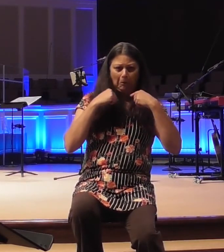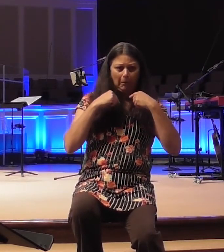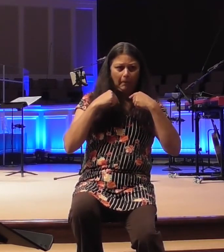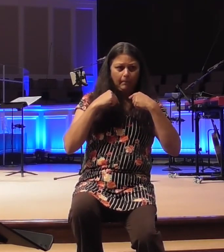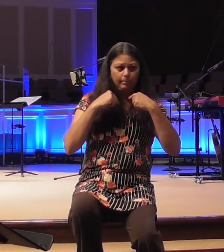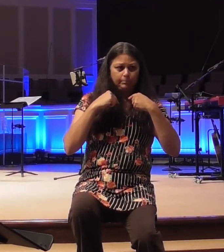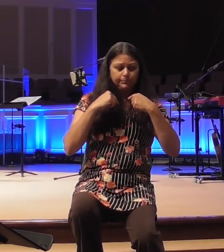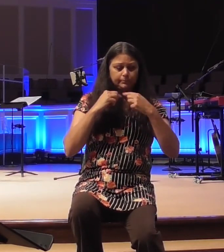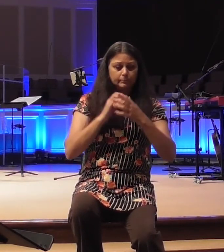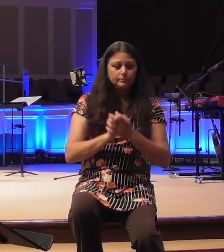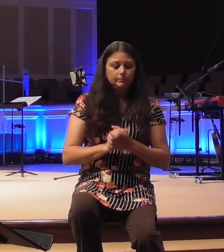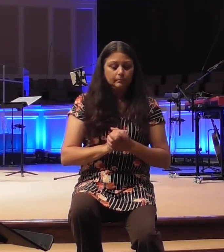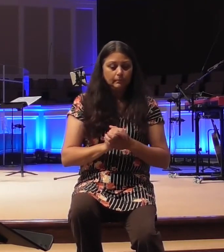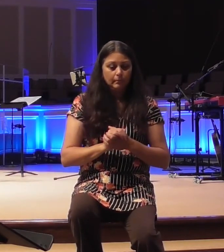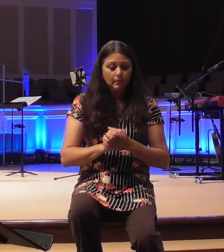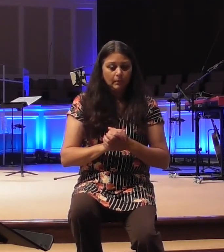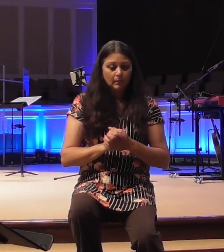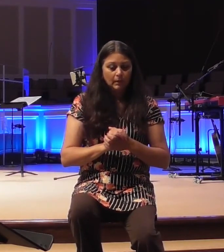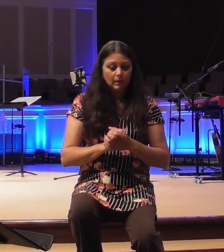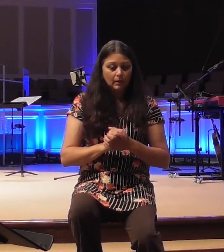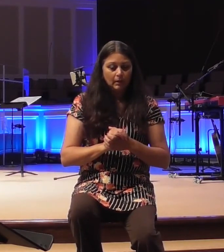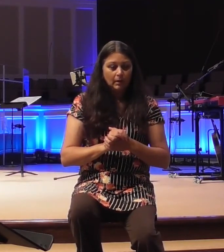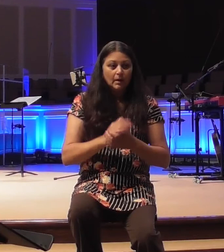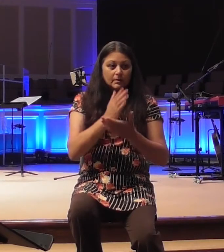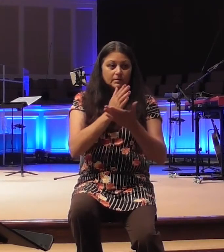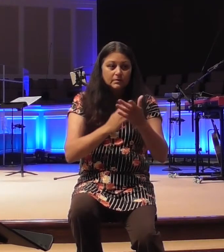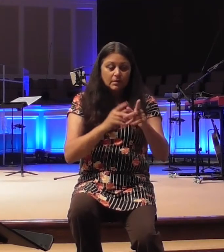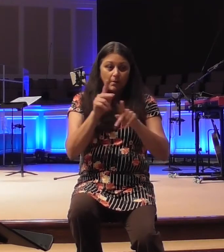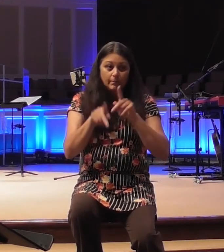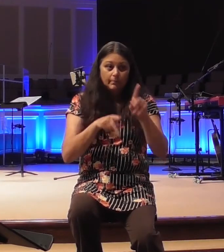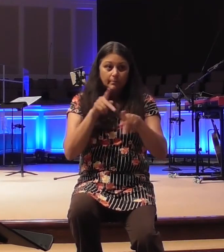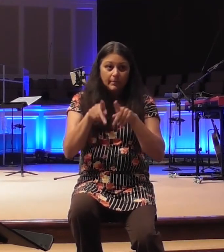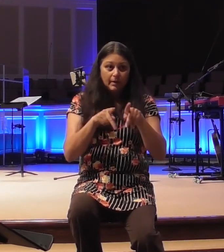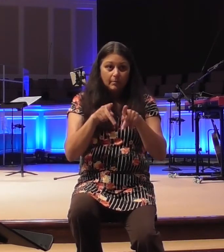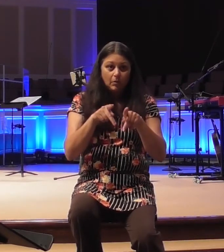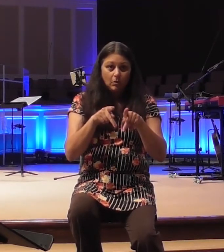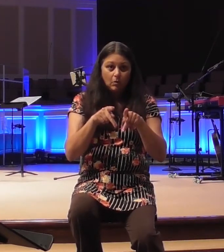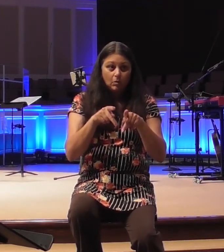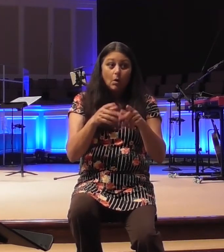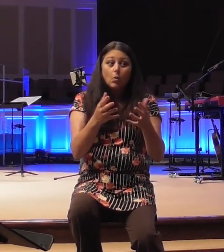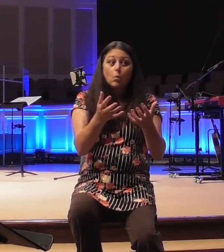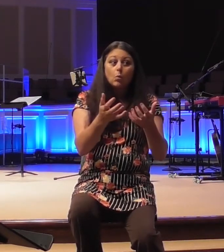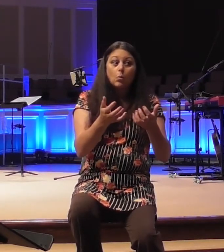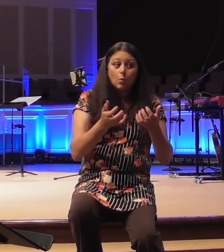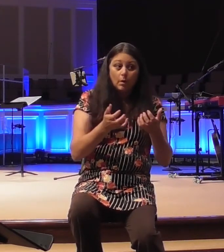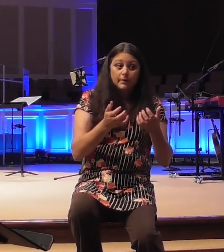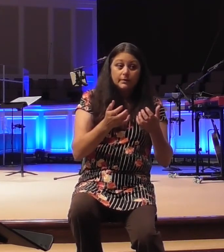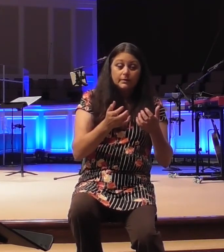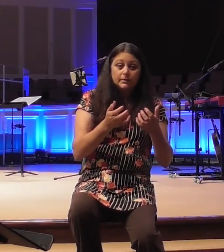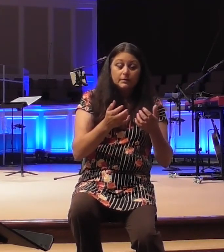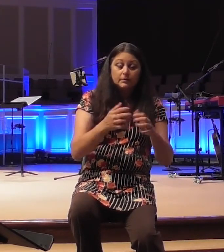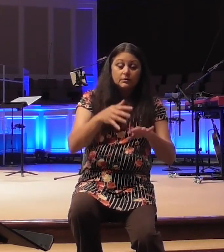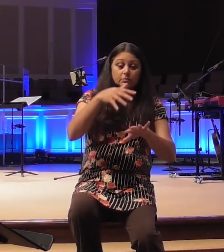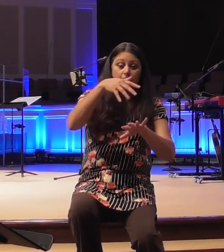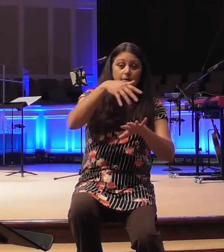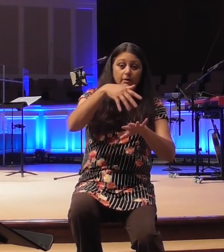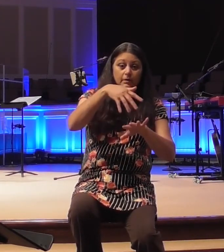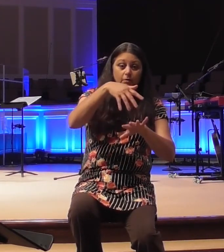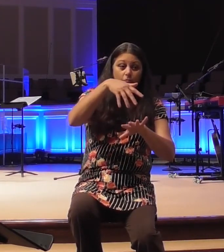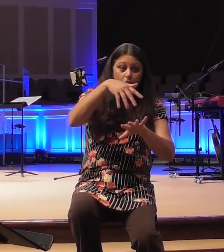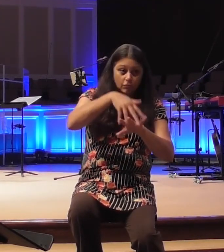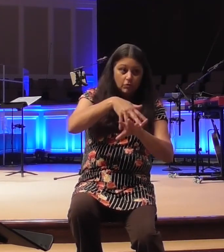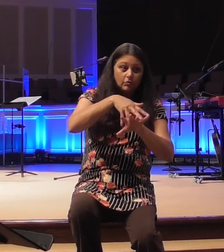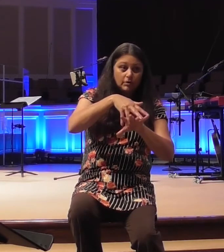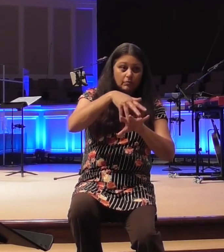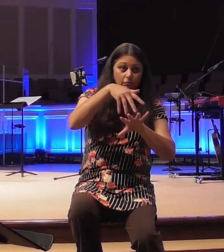So we don't stay trapped. We stay rooted in what we remember. We're rooted in the glorious,